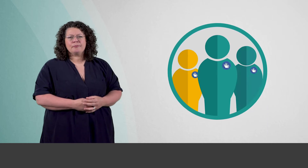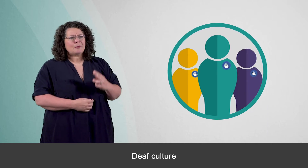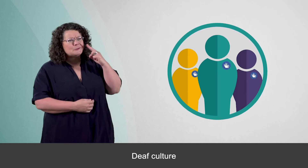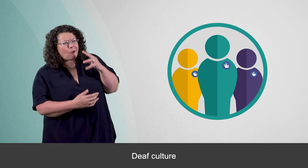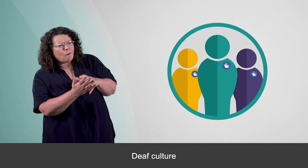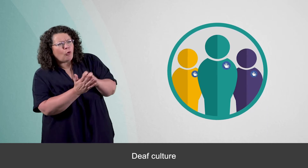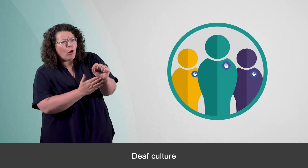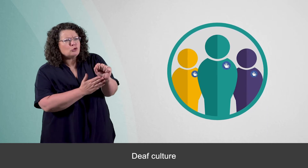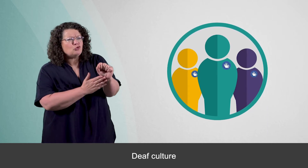Deaf culture